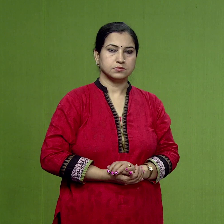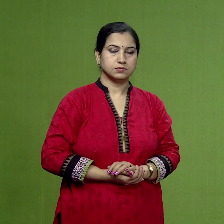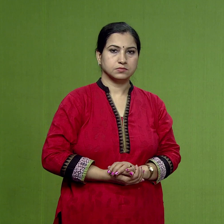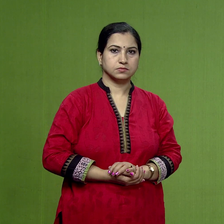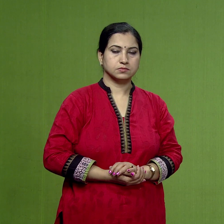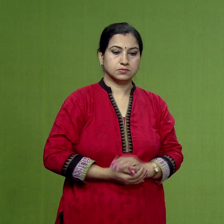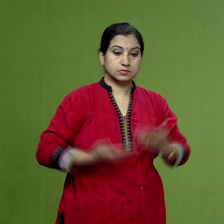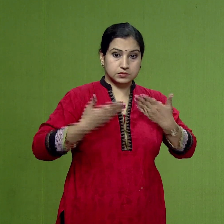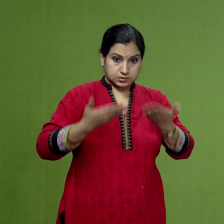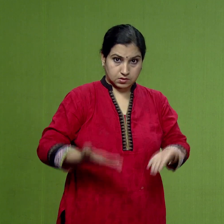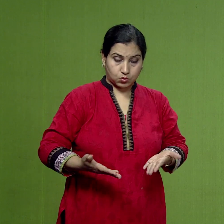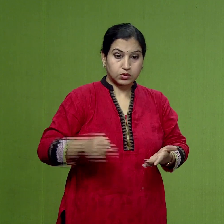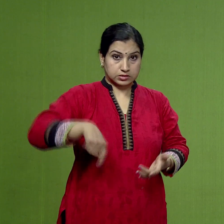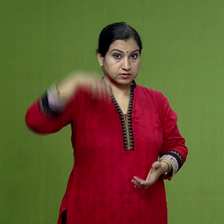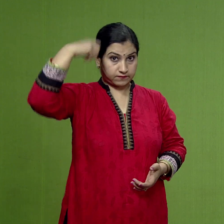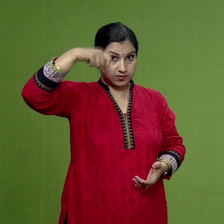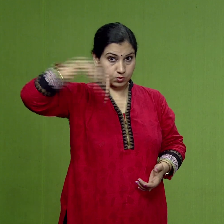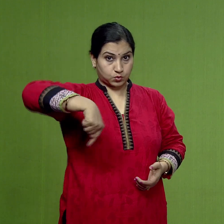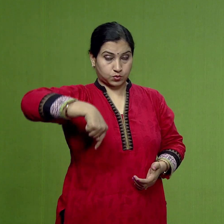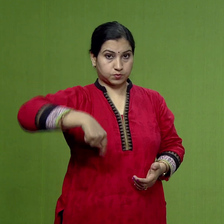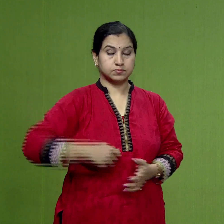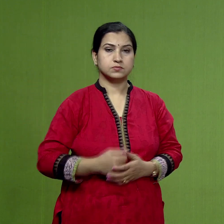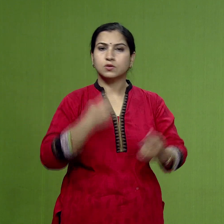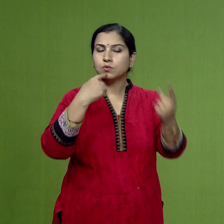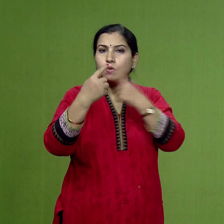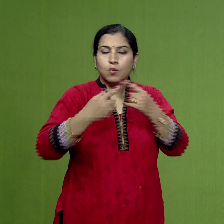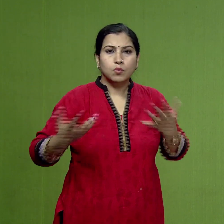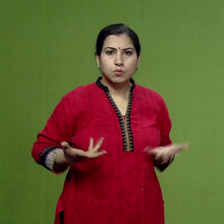Till now in this video, we talked about